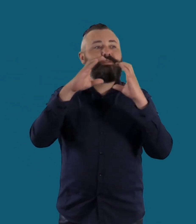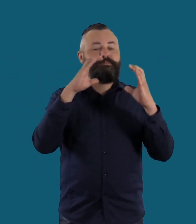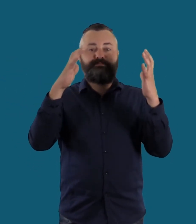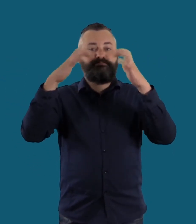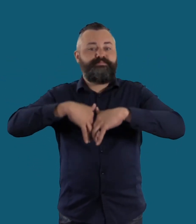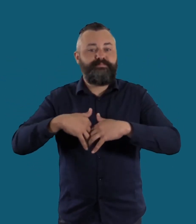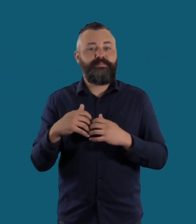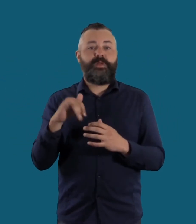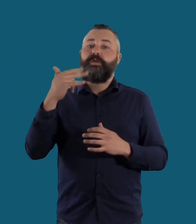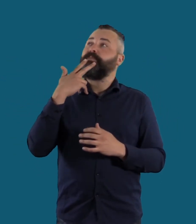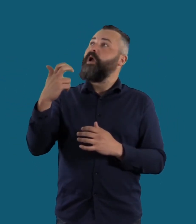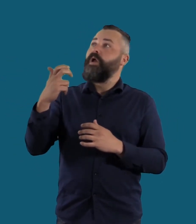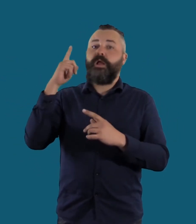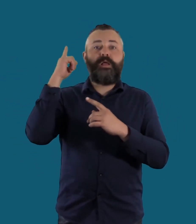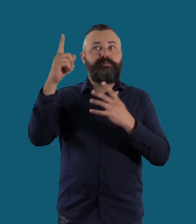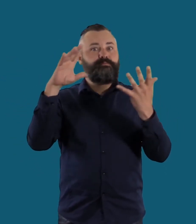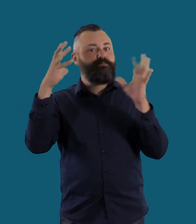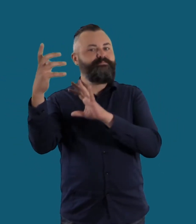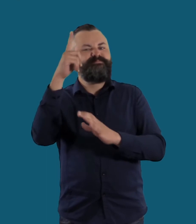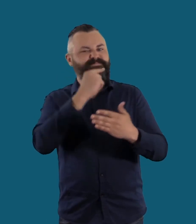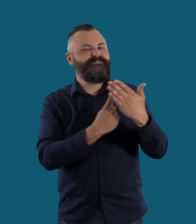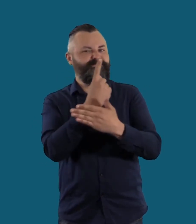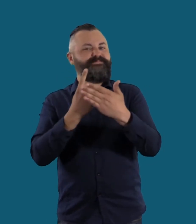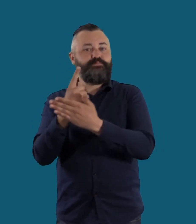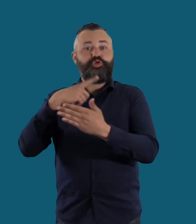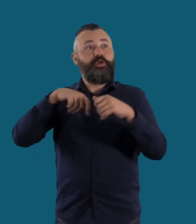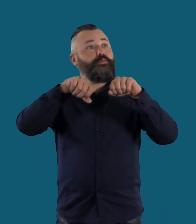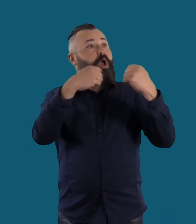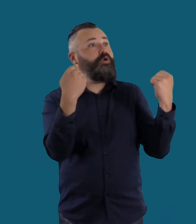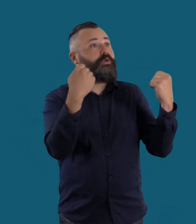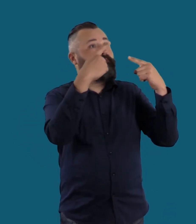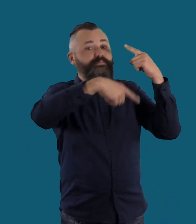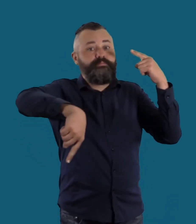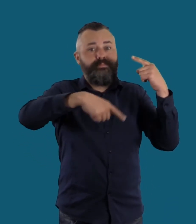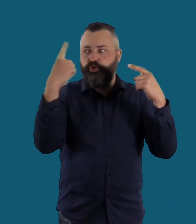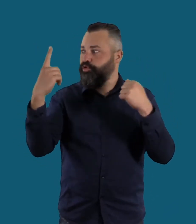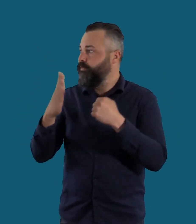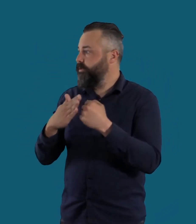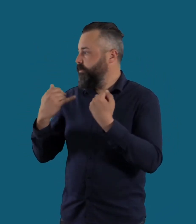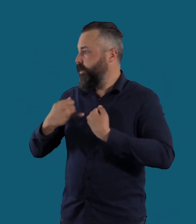Telecommunication and electricity services may be affected. Those who can fix the power if it goes down may be unable to work.